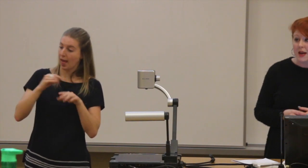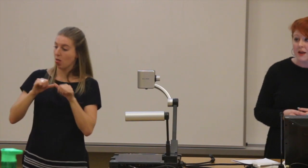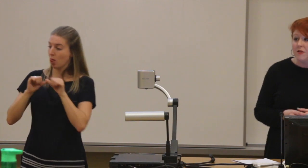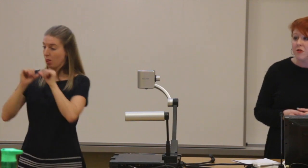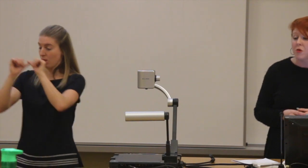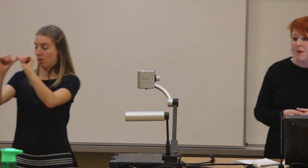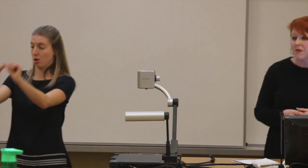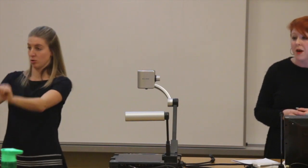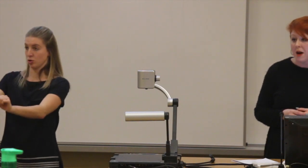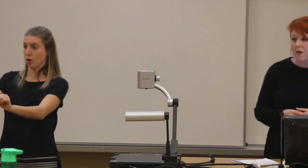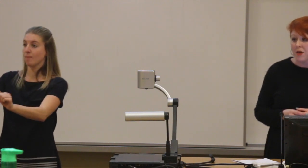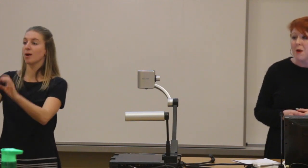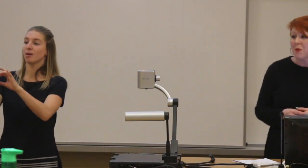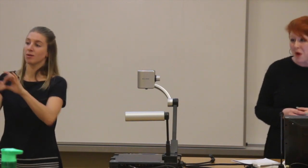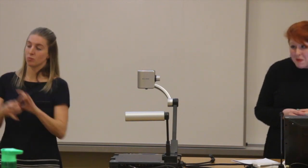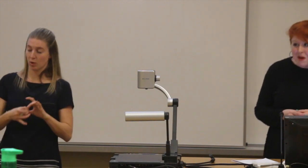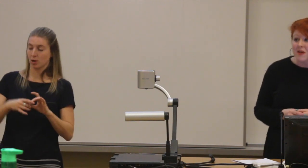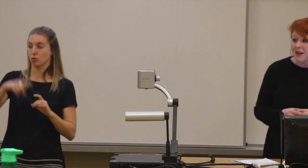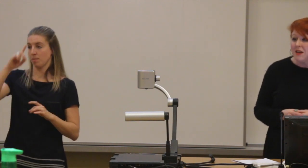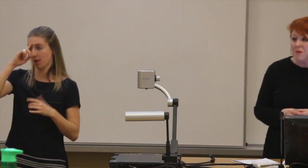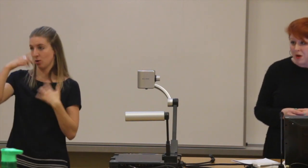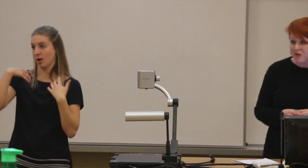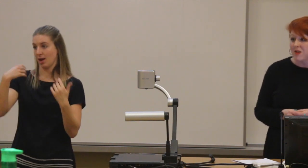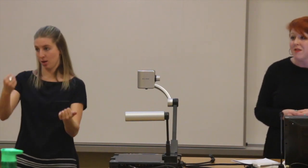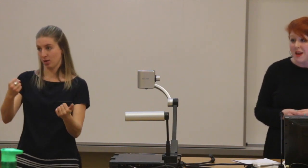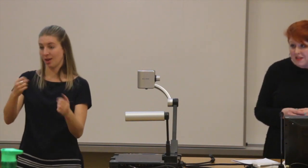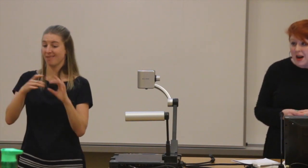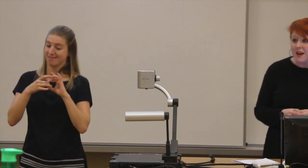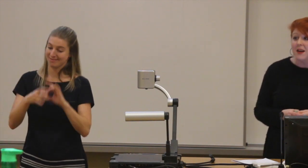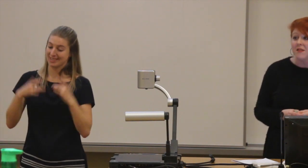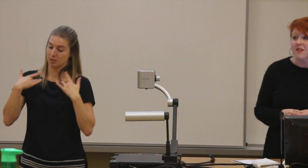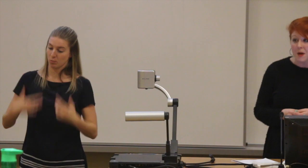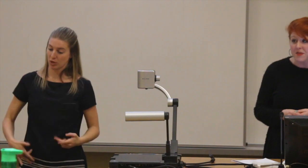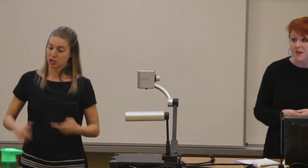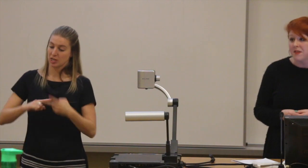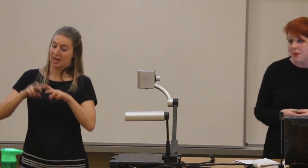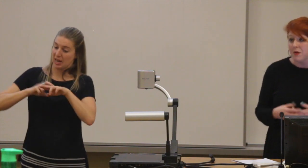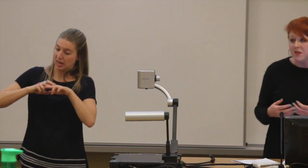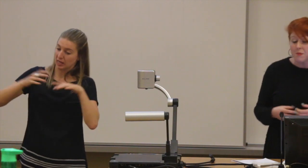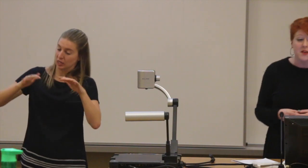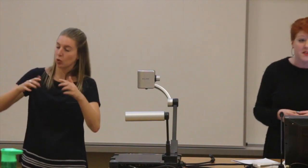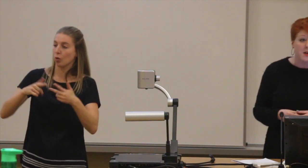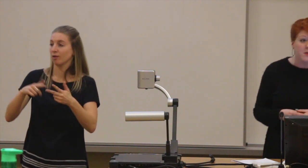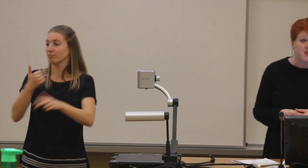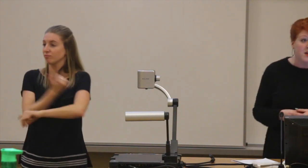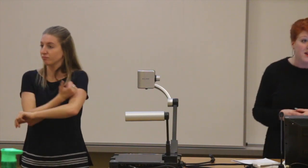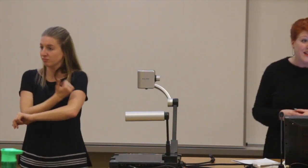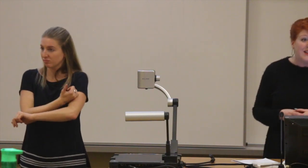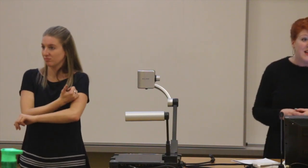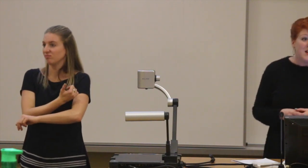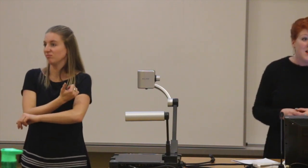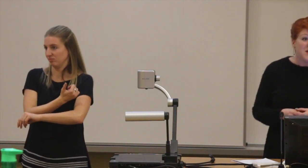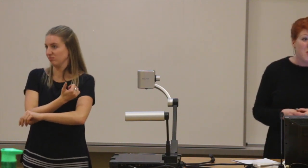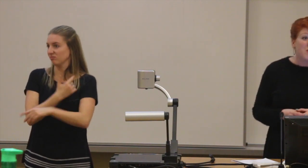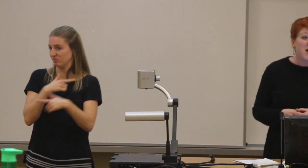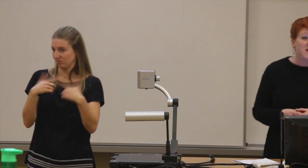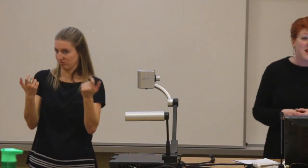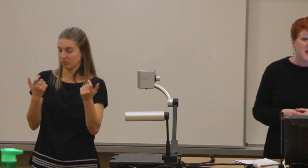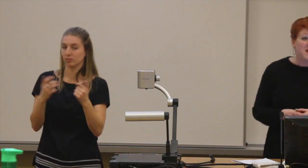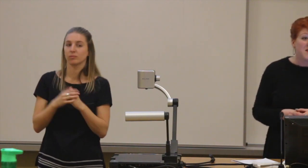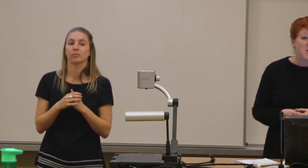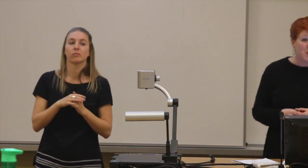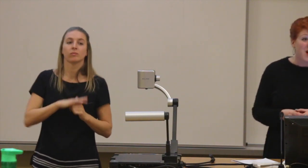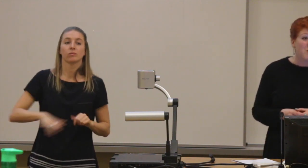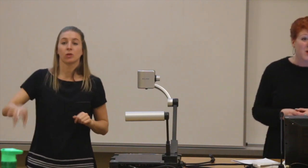are related to mental health, primarily depression, anxiety, and substance abuse or misuse, you know